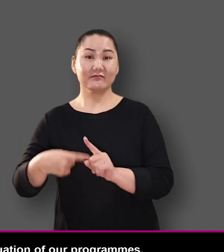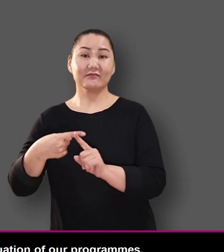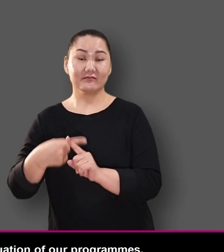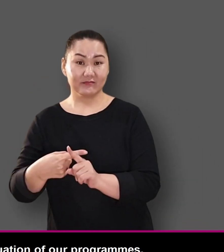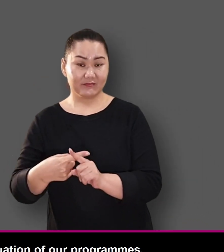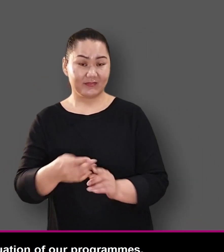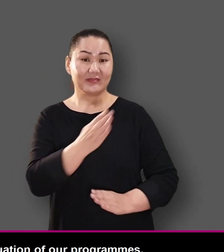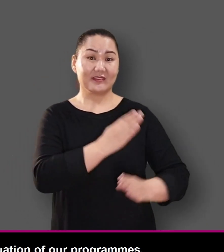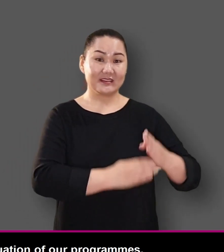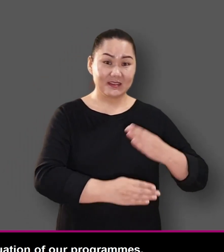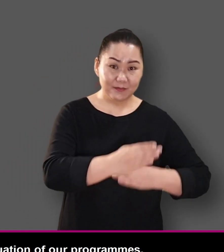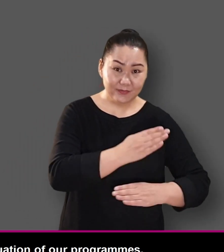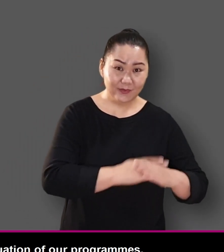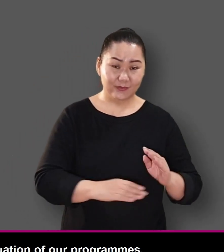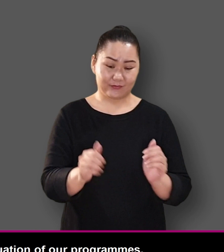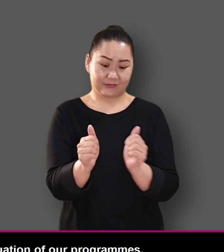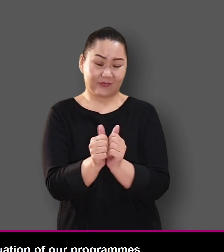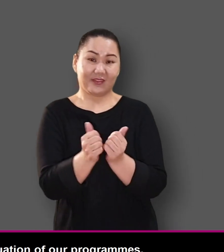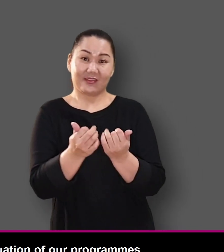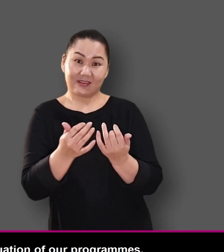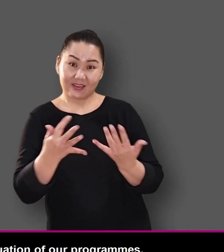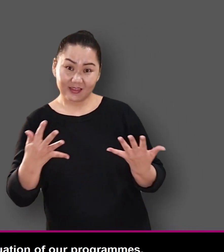monitoring, and evaluation of our programs.